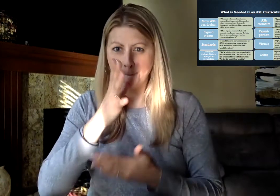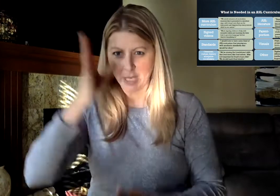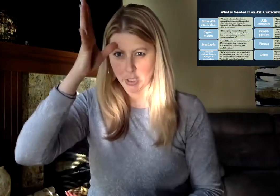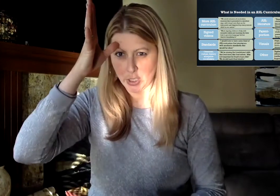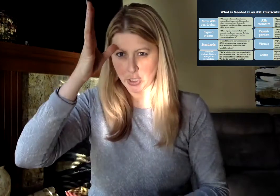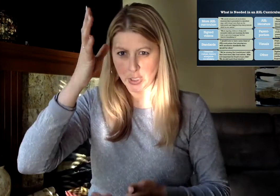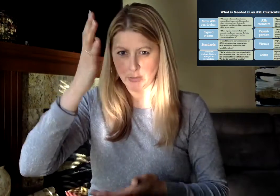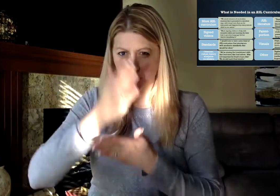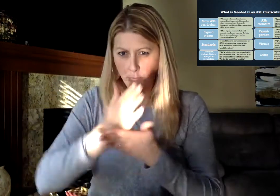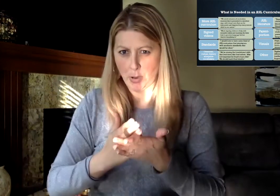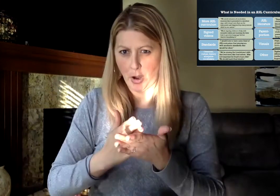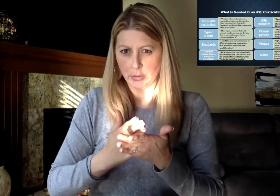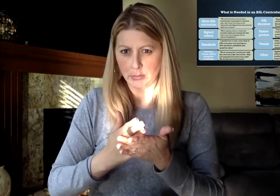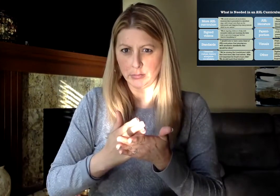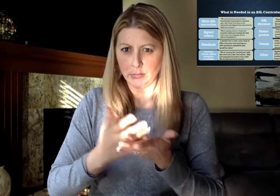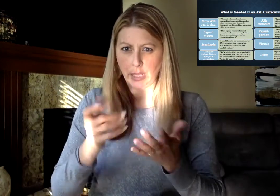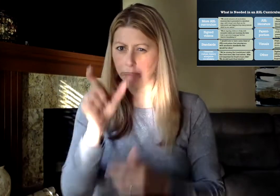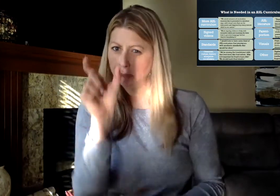We want a parent portion.